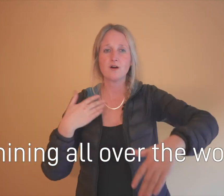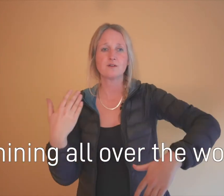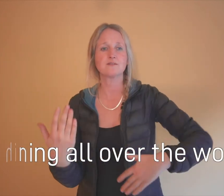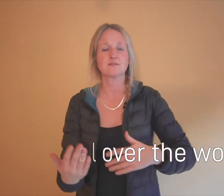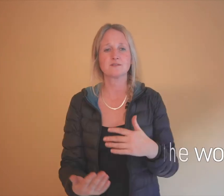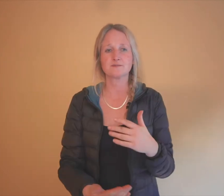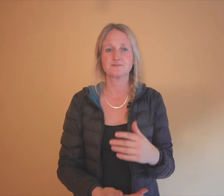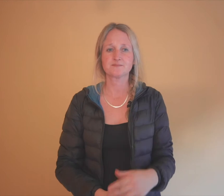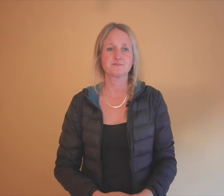world.